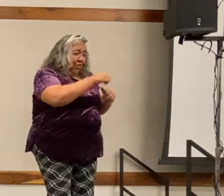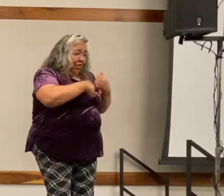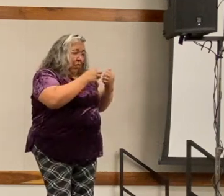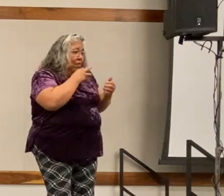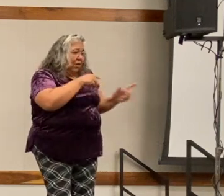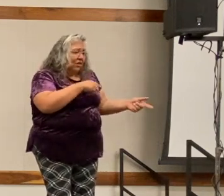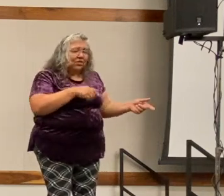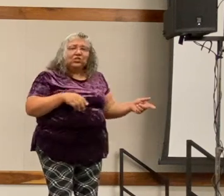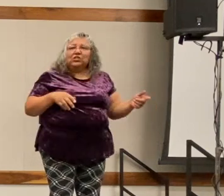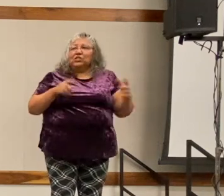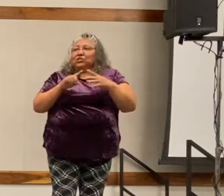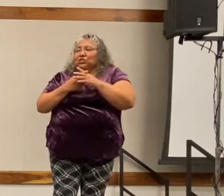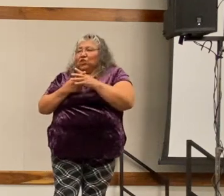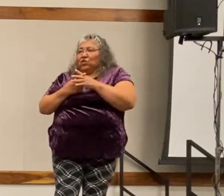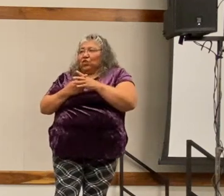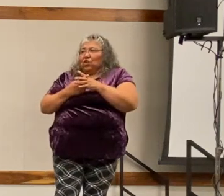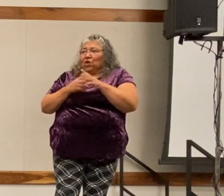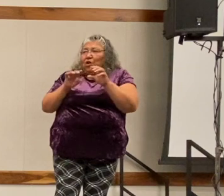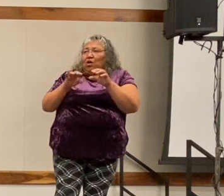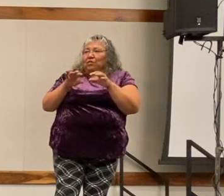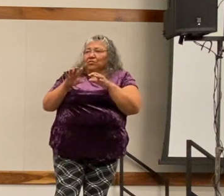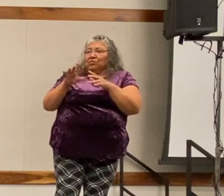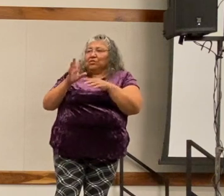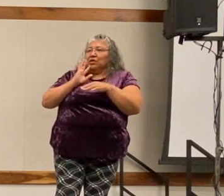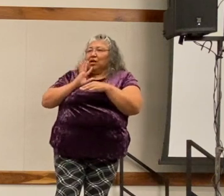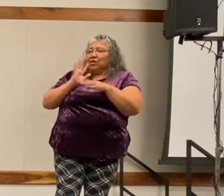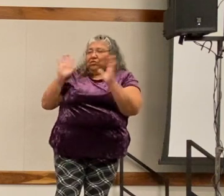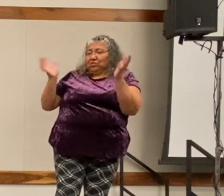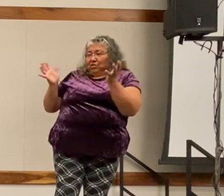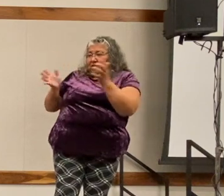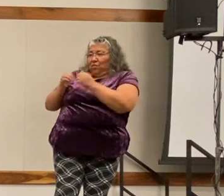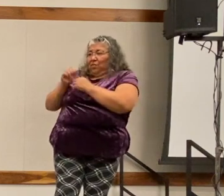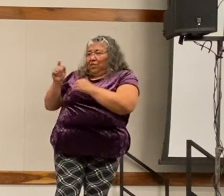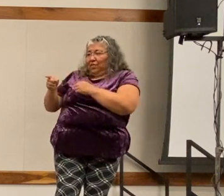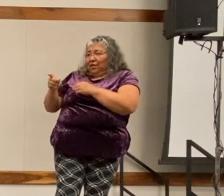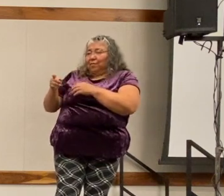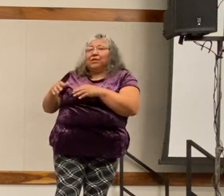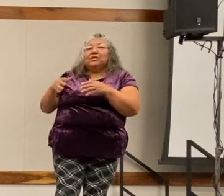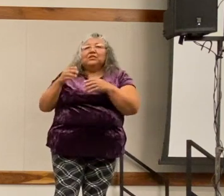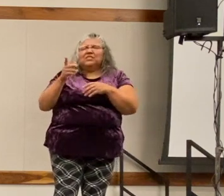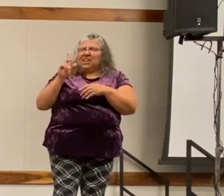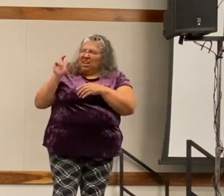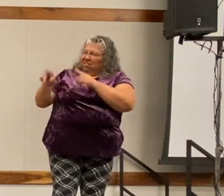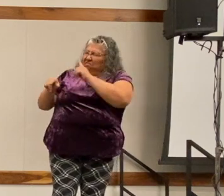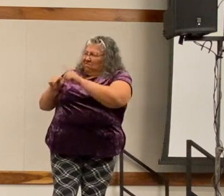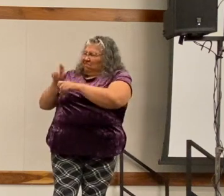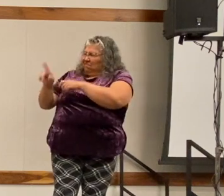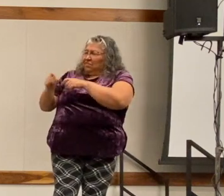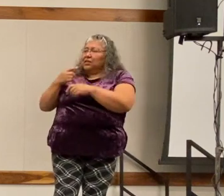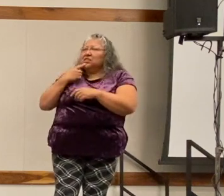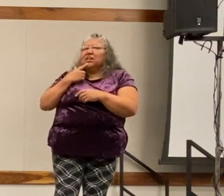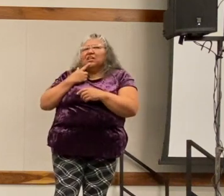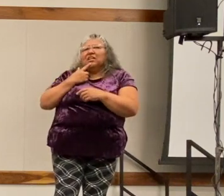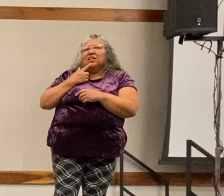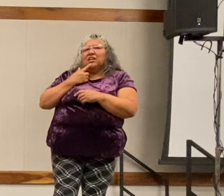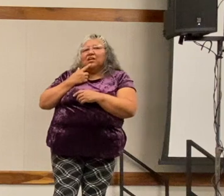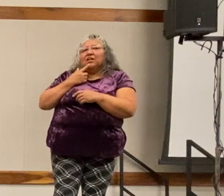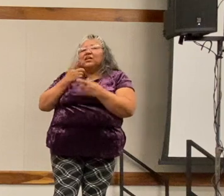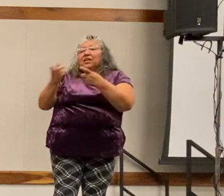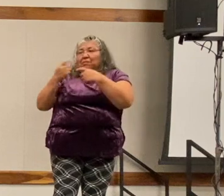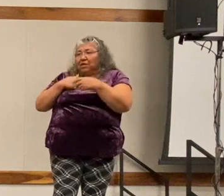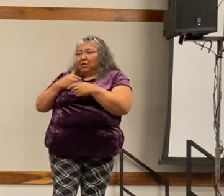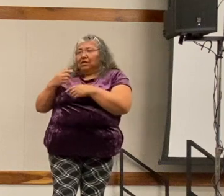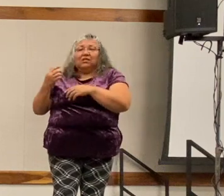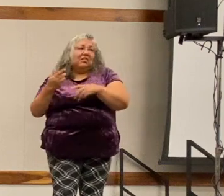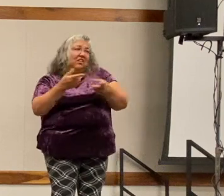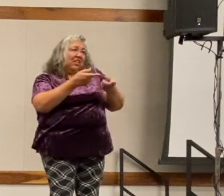starts breaking protocol and starts having a conversation with him. And she starts asking questions. He says, "Give me a drink." She's